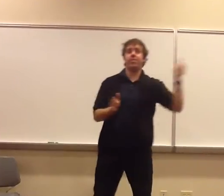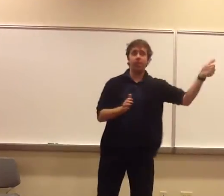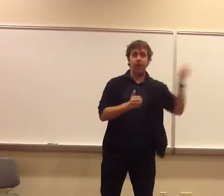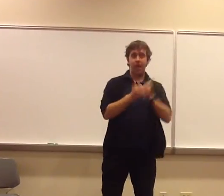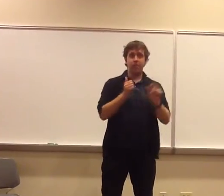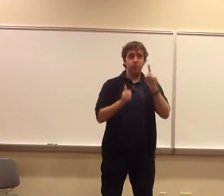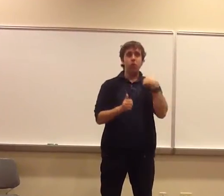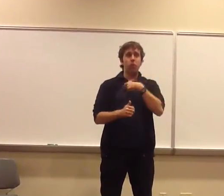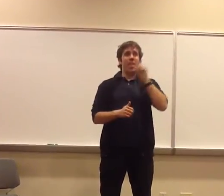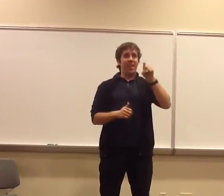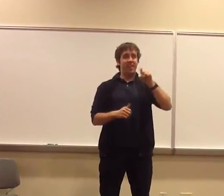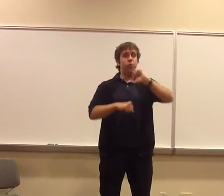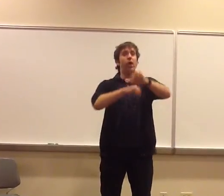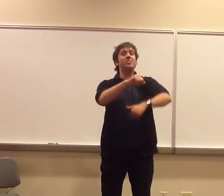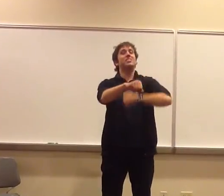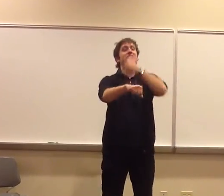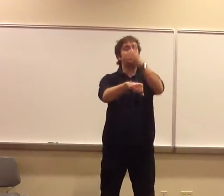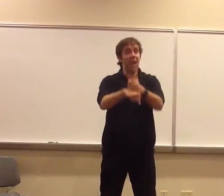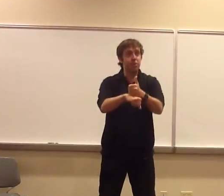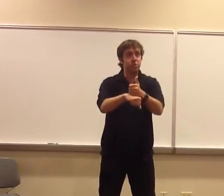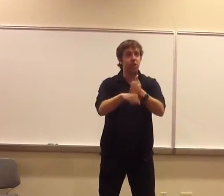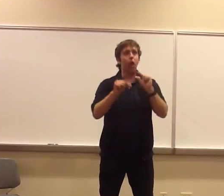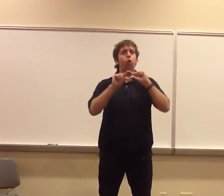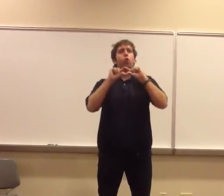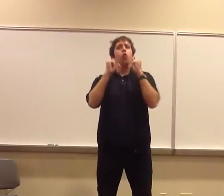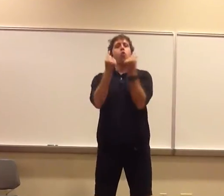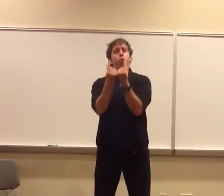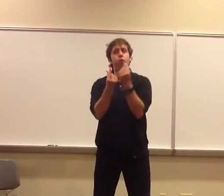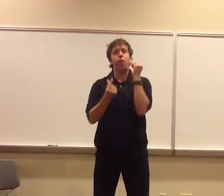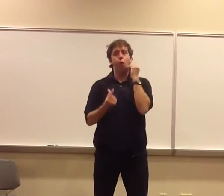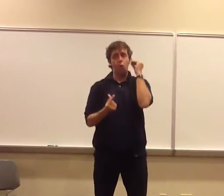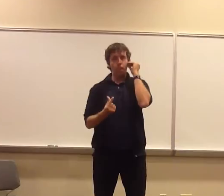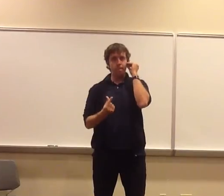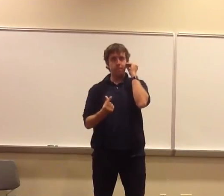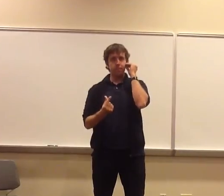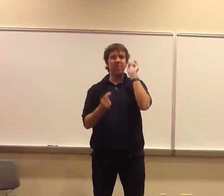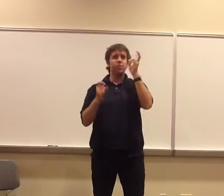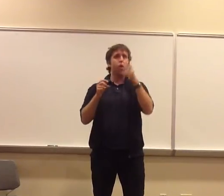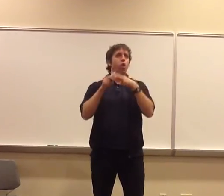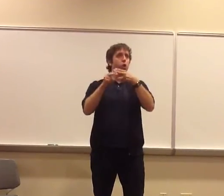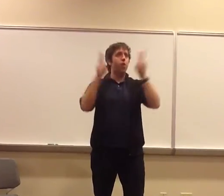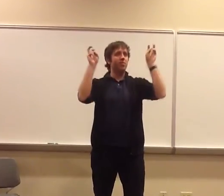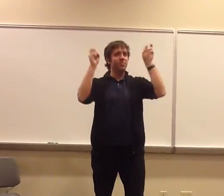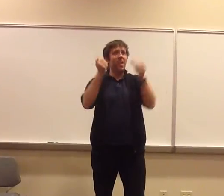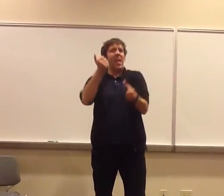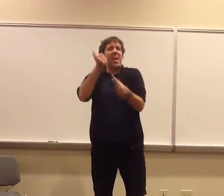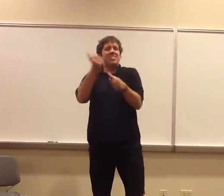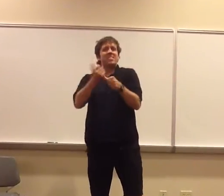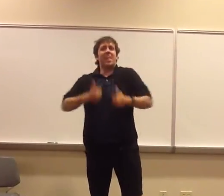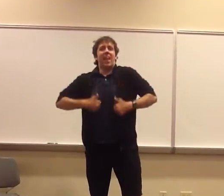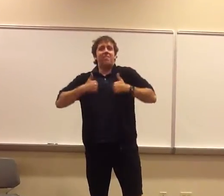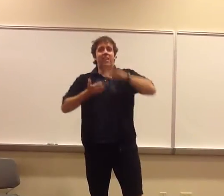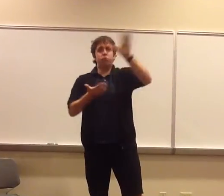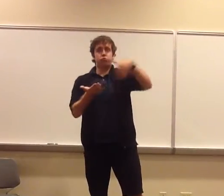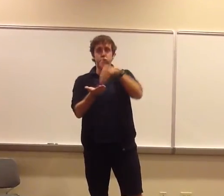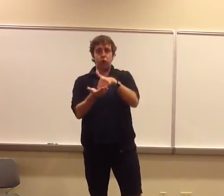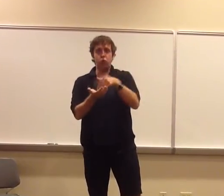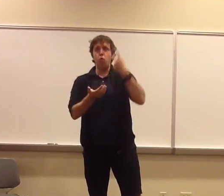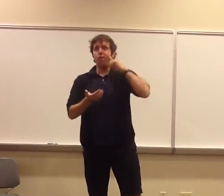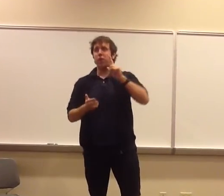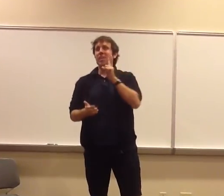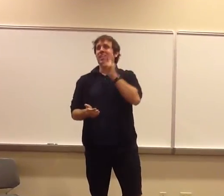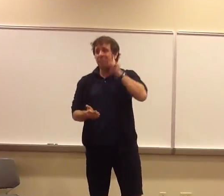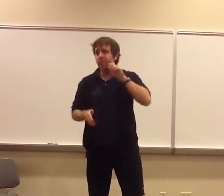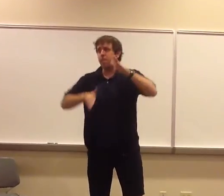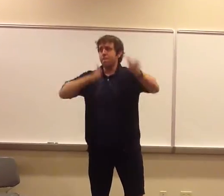I'm certainly not going to be able to travel to provide individual services for 4 different people. I'm here to talk about the need